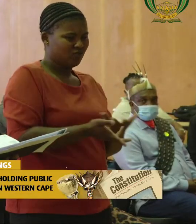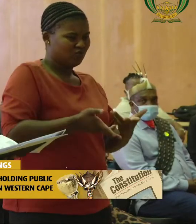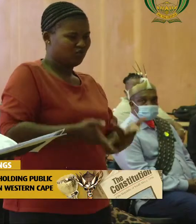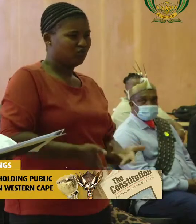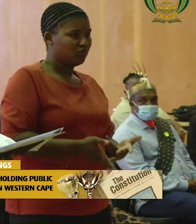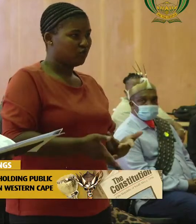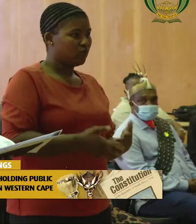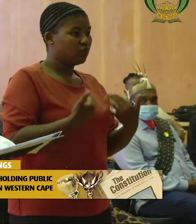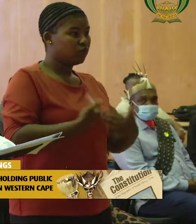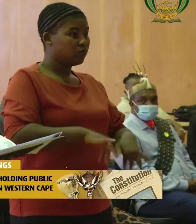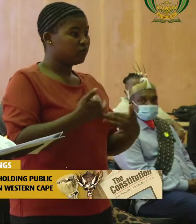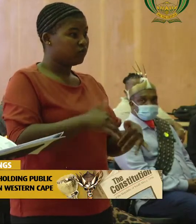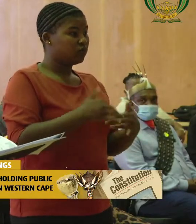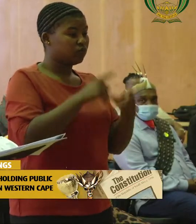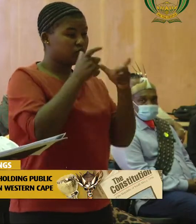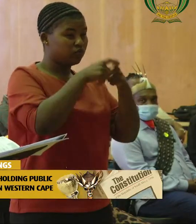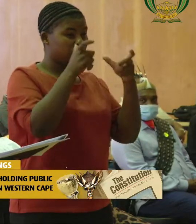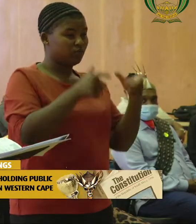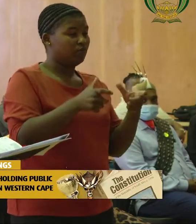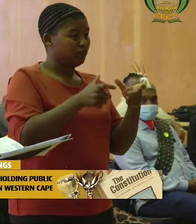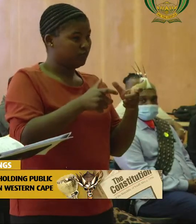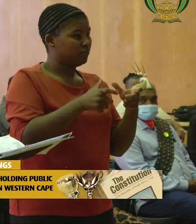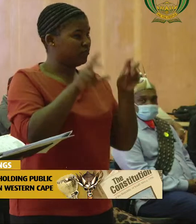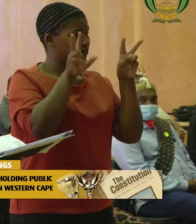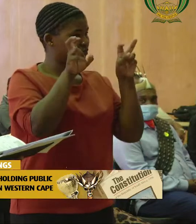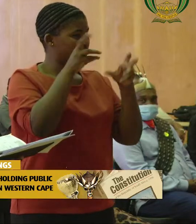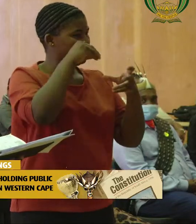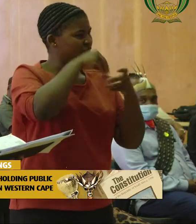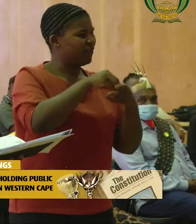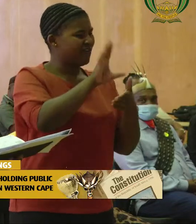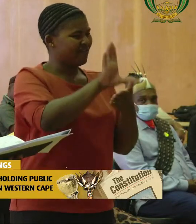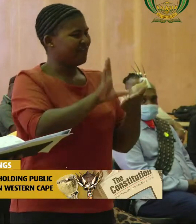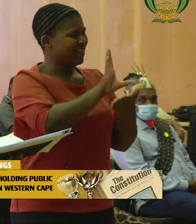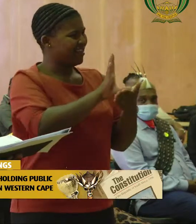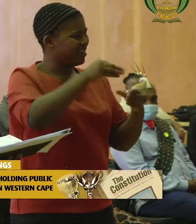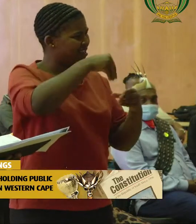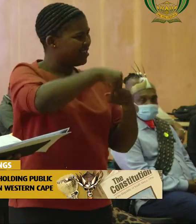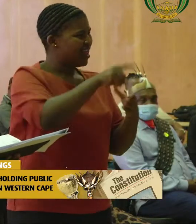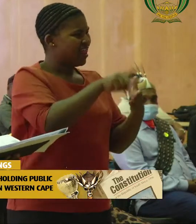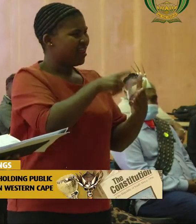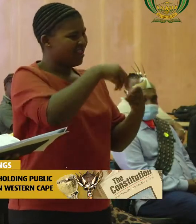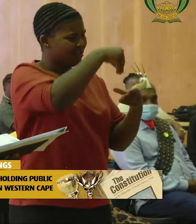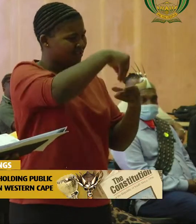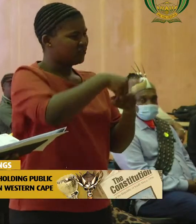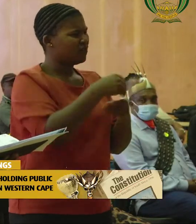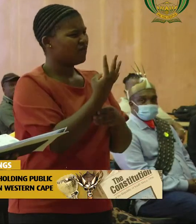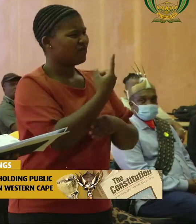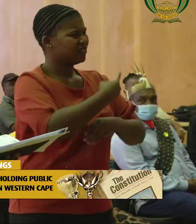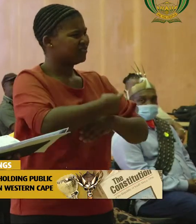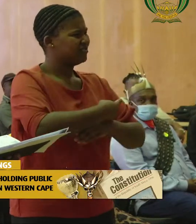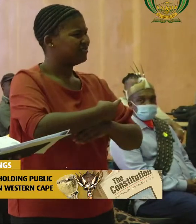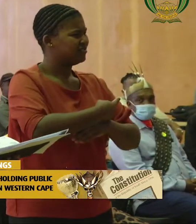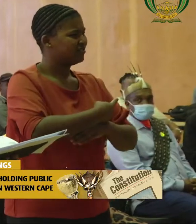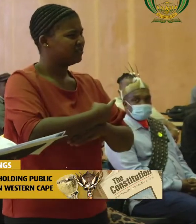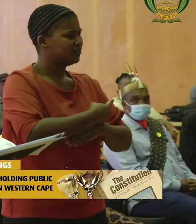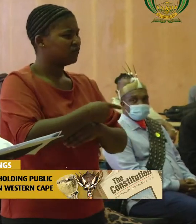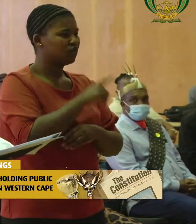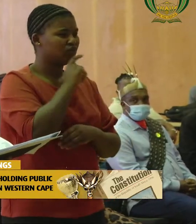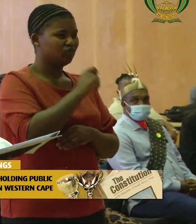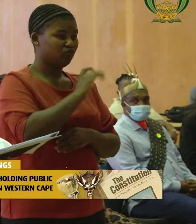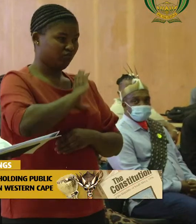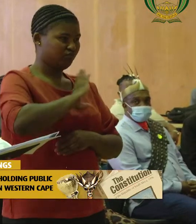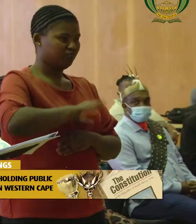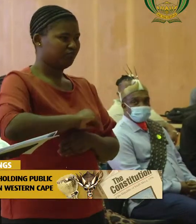an enormous task which involves elections, 4 days, it's a